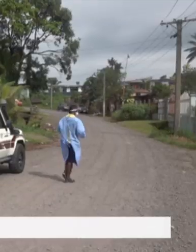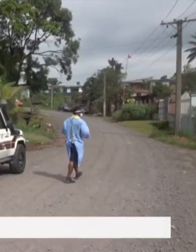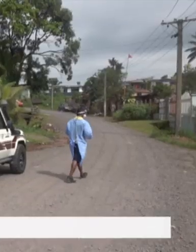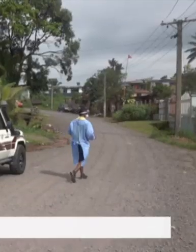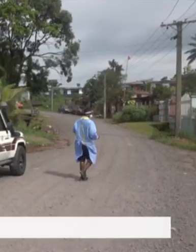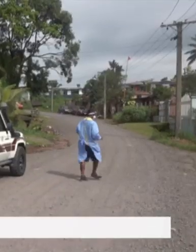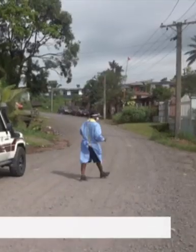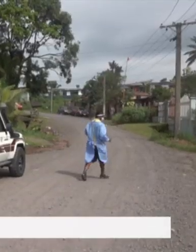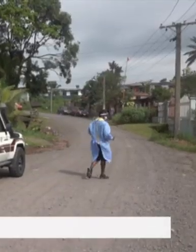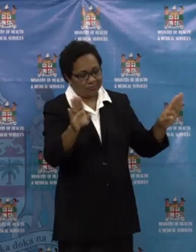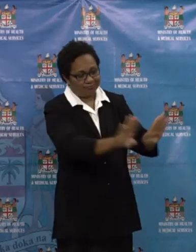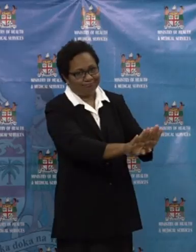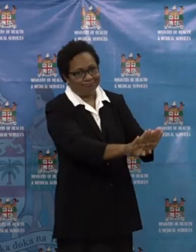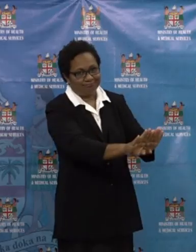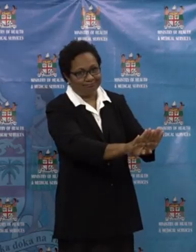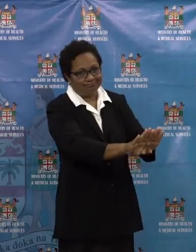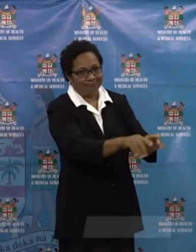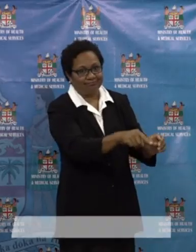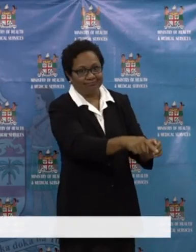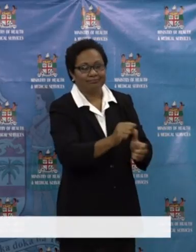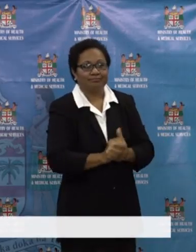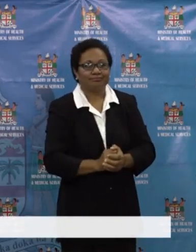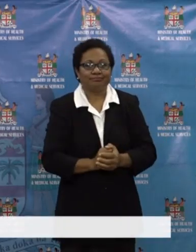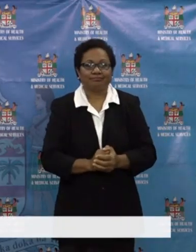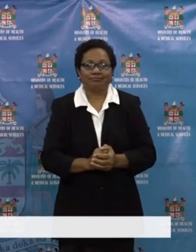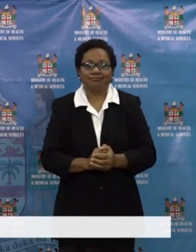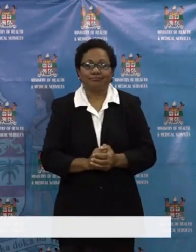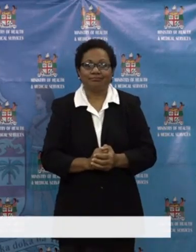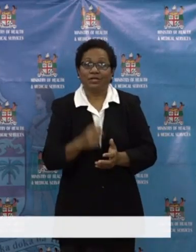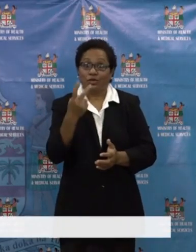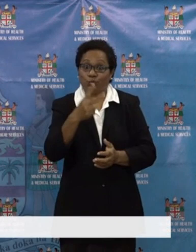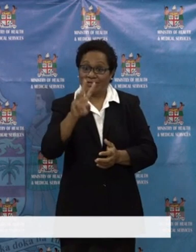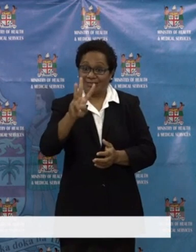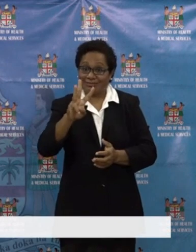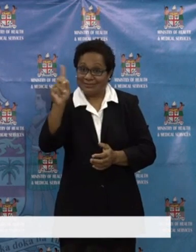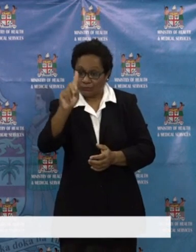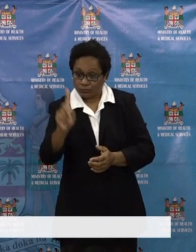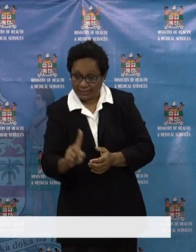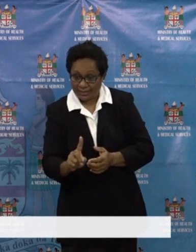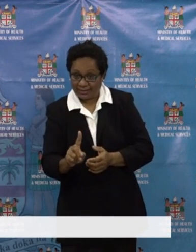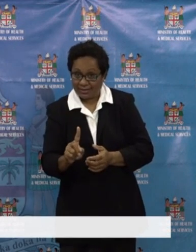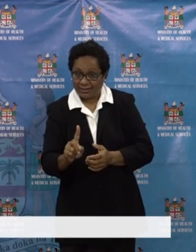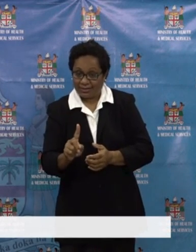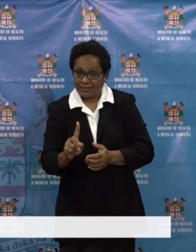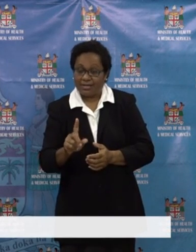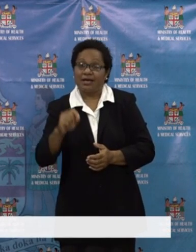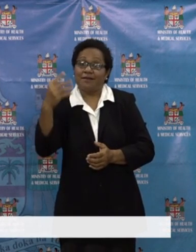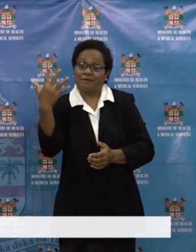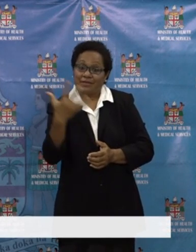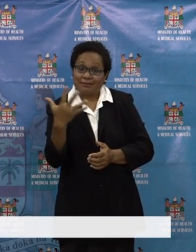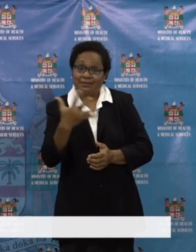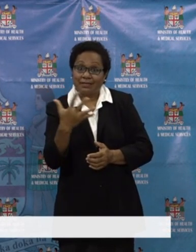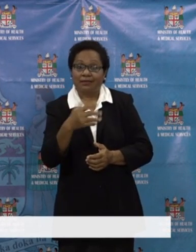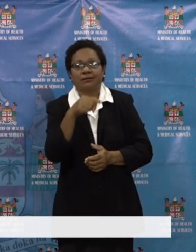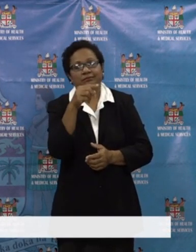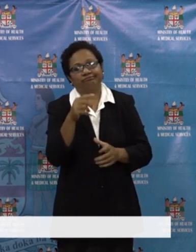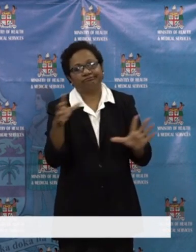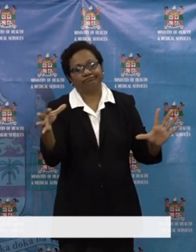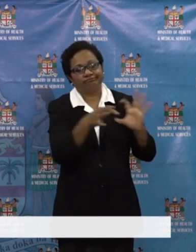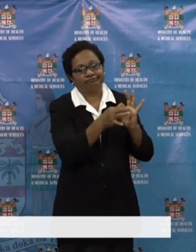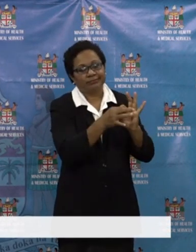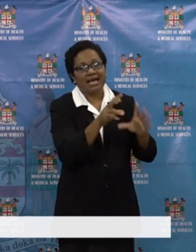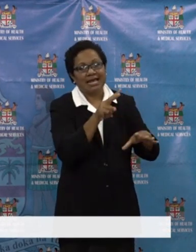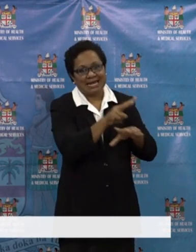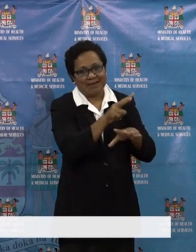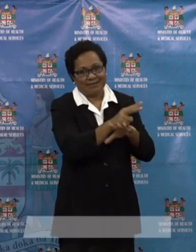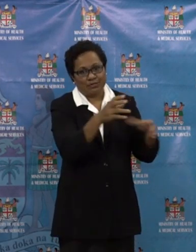now under lockdown. The 23 cases today are as follows. 15 are part of the Navy cluster.